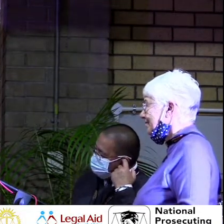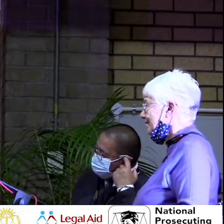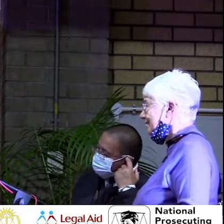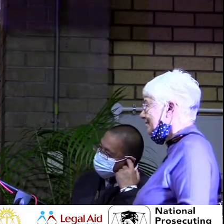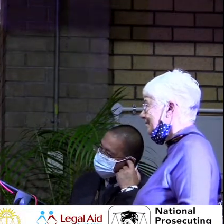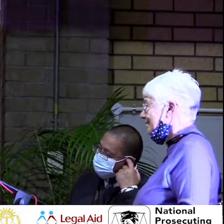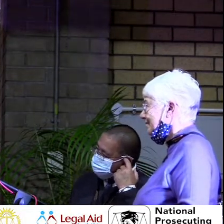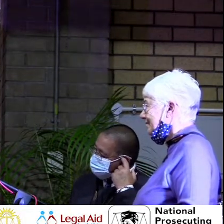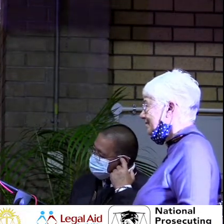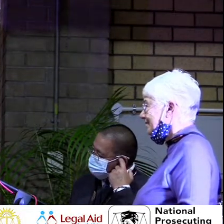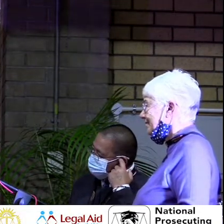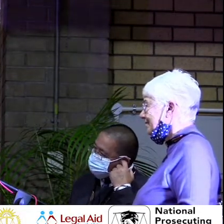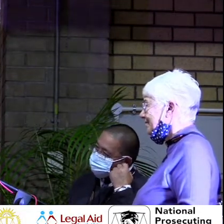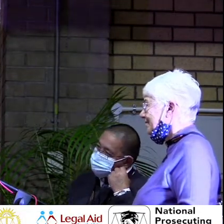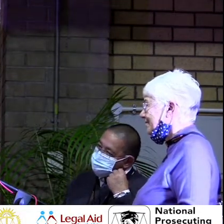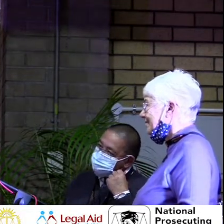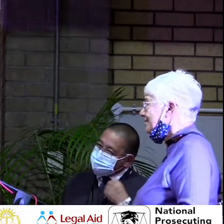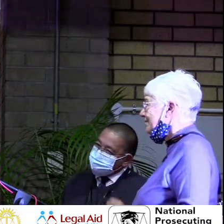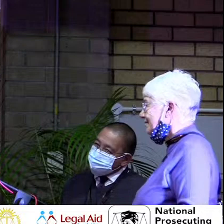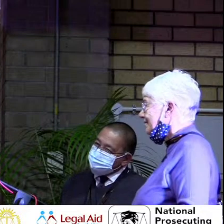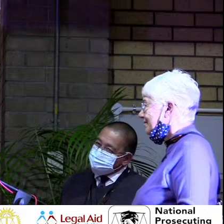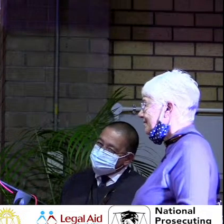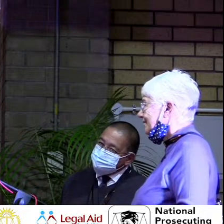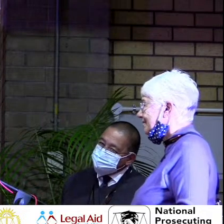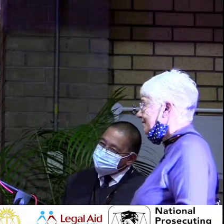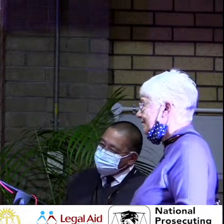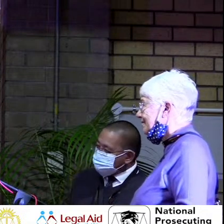Goeiemiddag, julle mense.